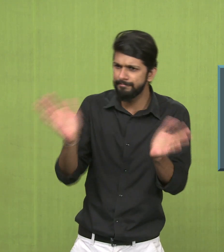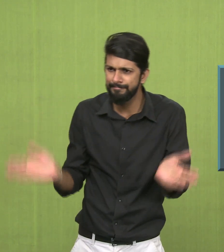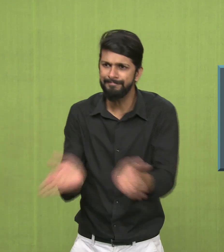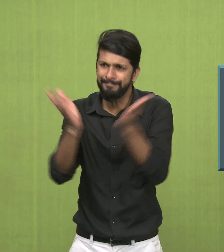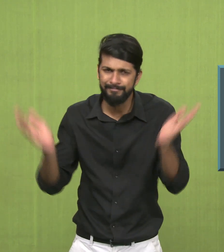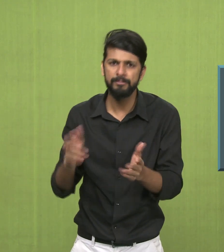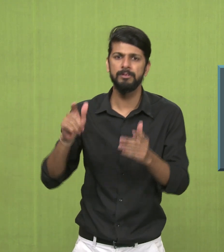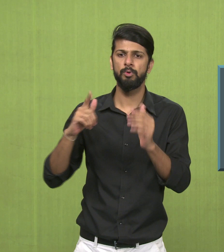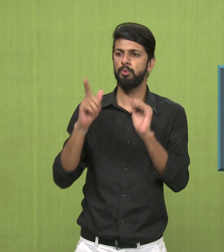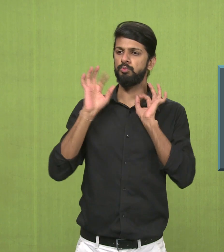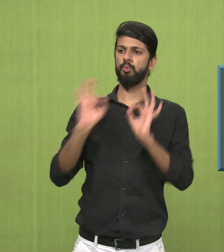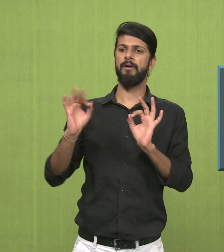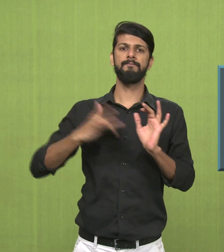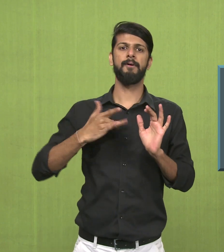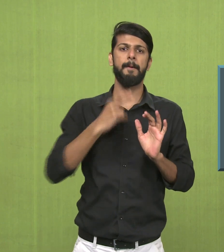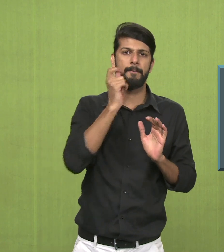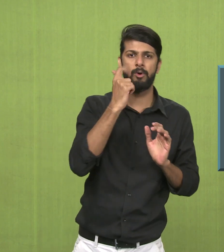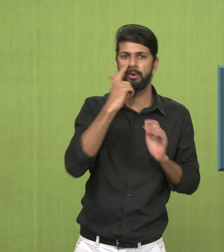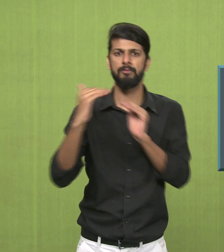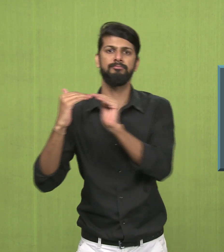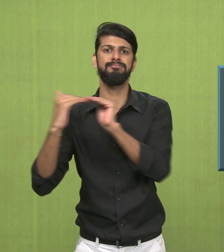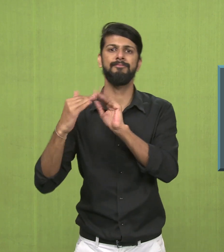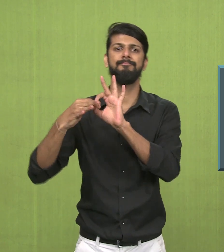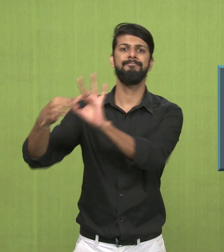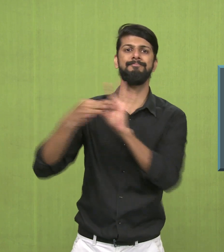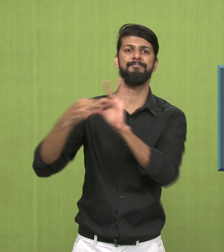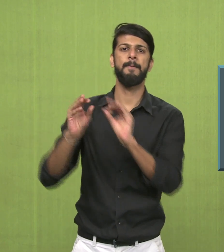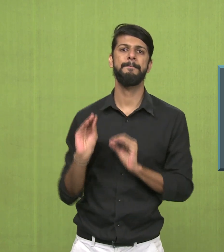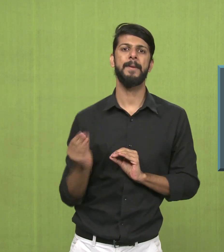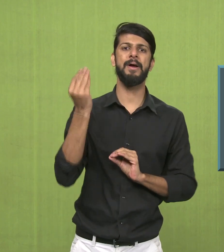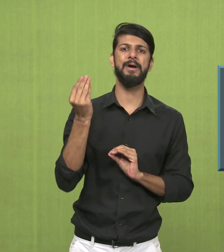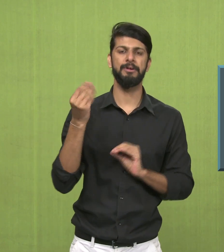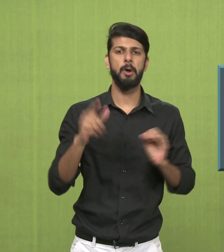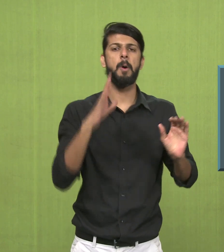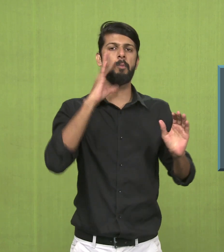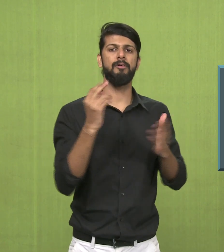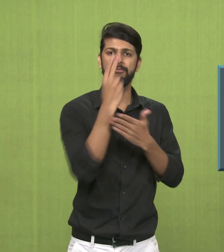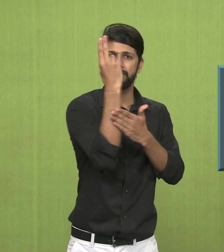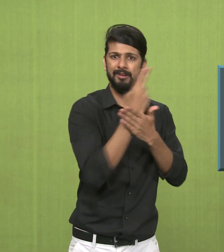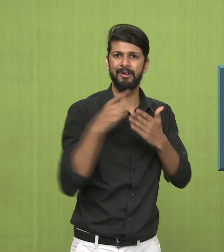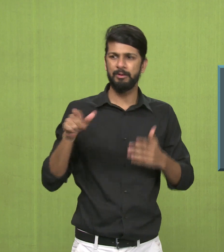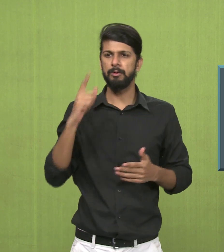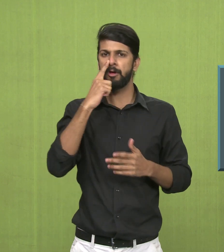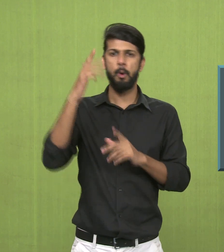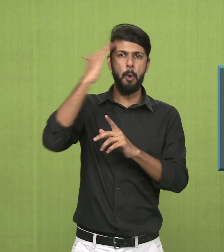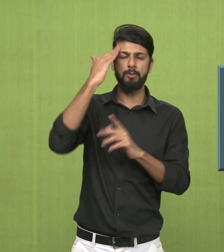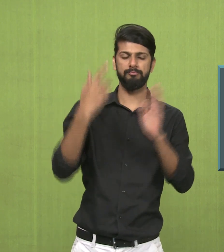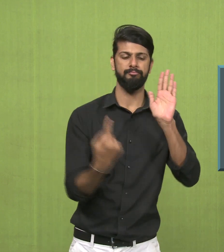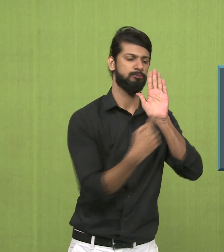It was a kind of conscious effort on the part of the artist, which she thought was the purpose of her art.